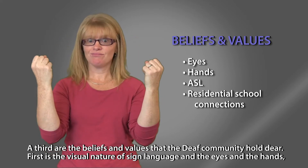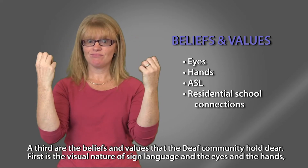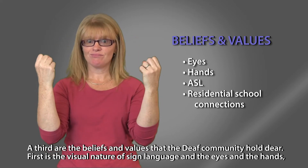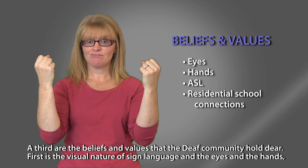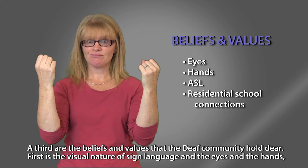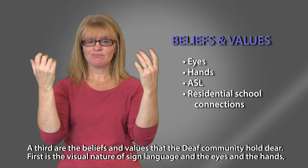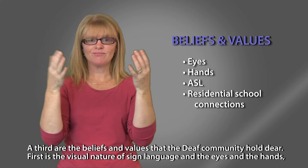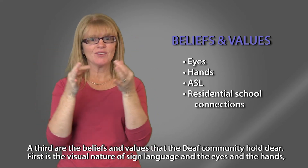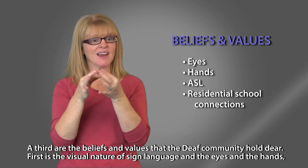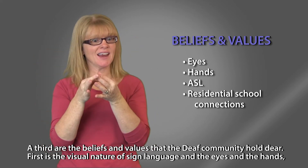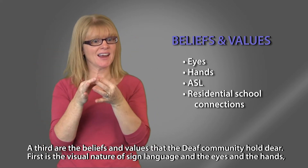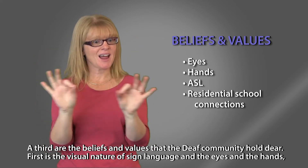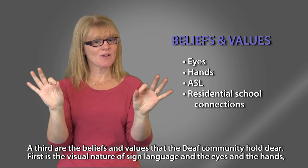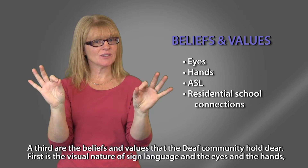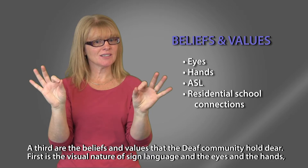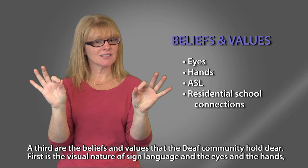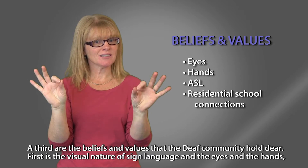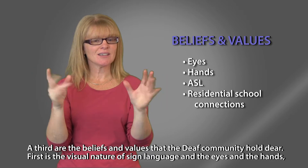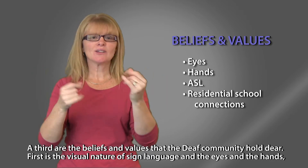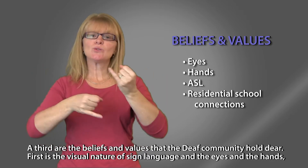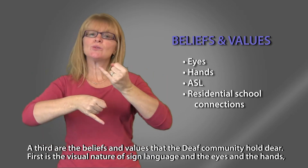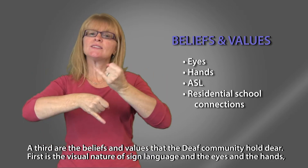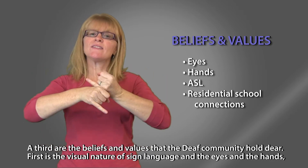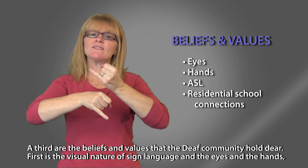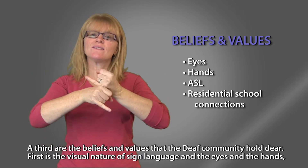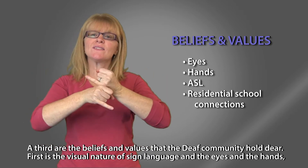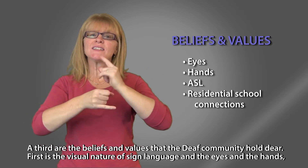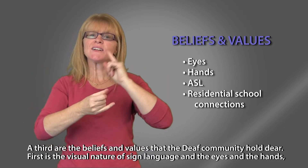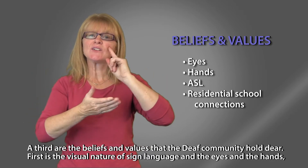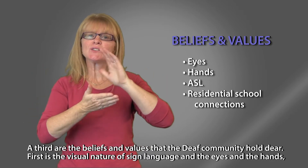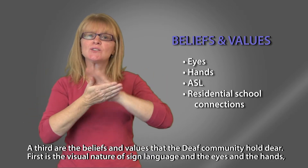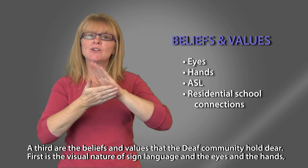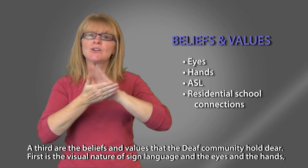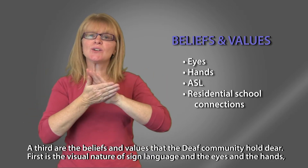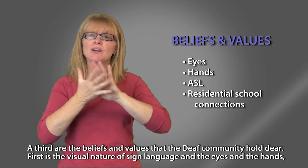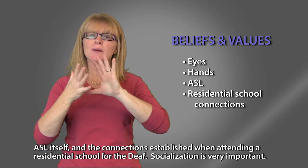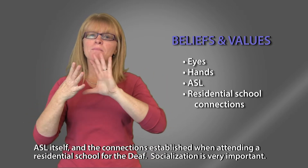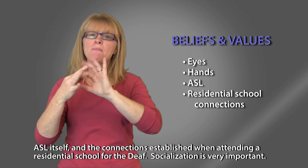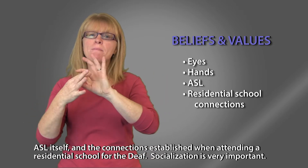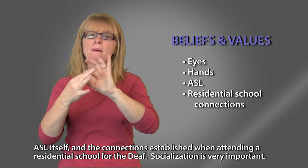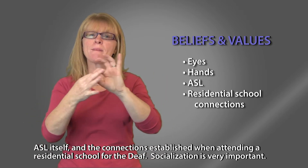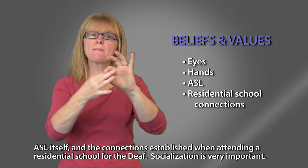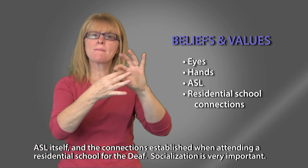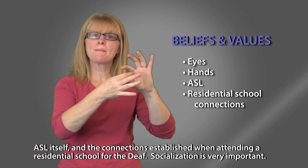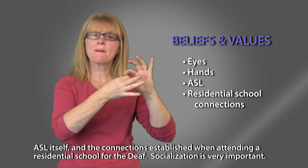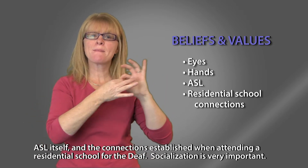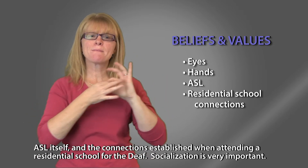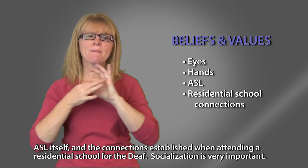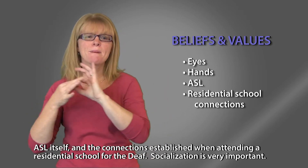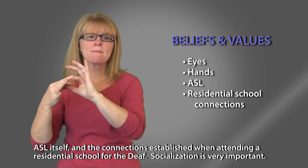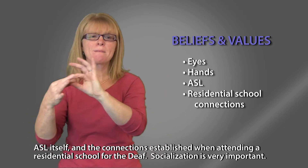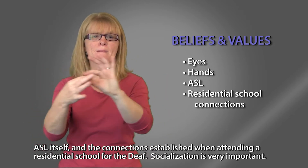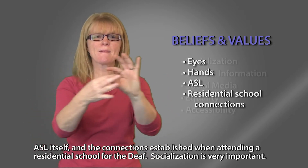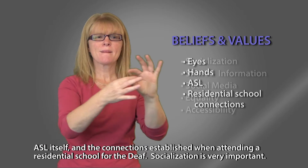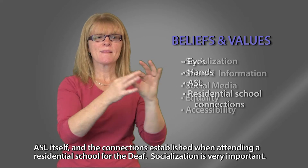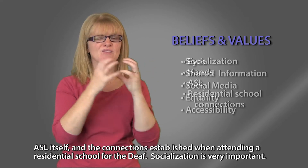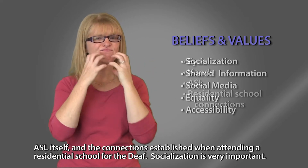visual nature of sign language and the eyes and the hands. ASL itself and the connections established